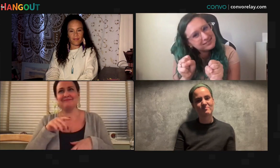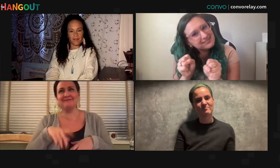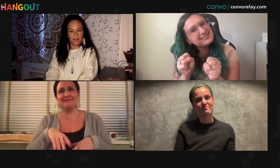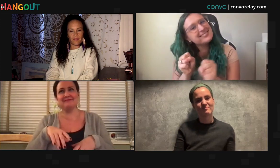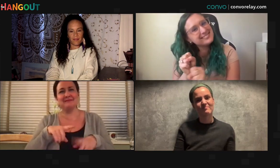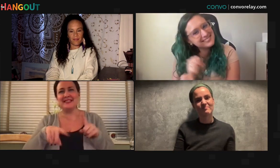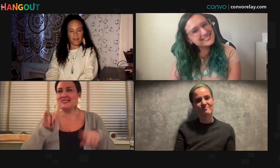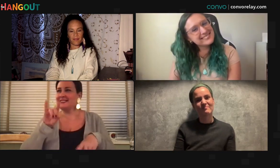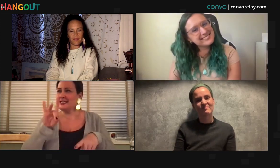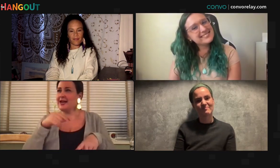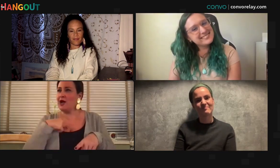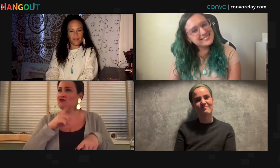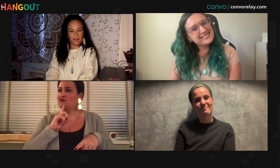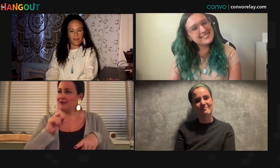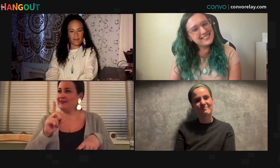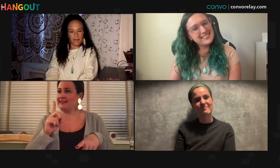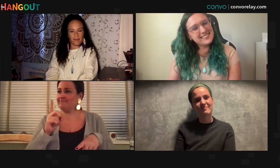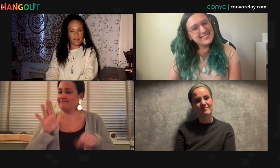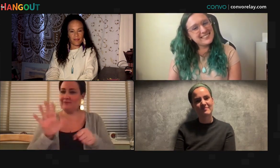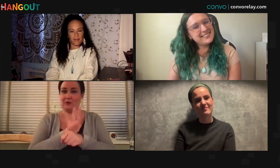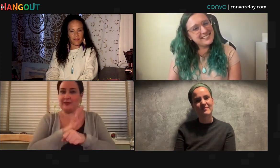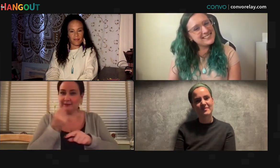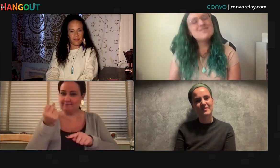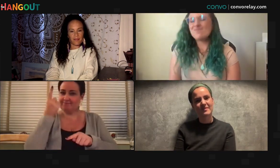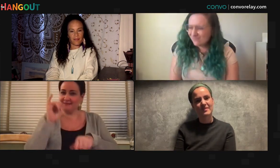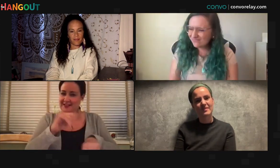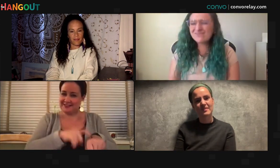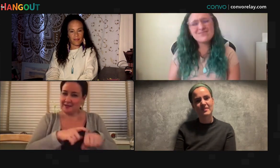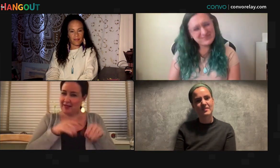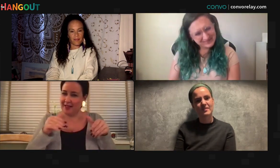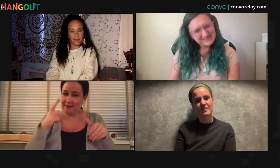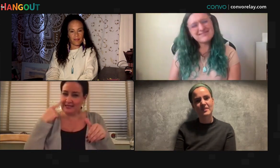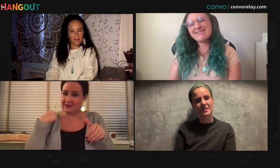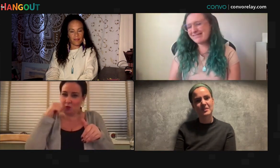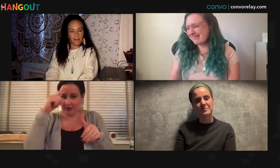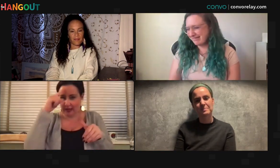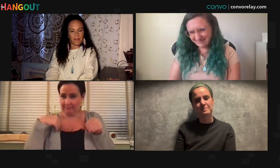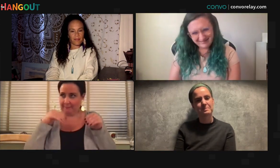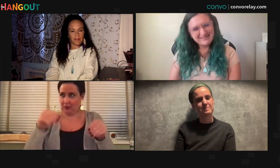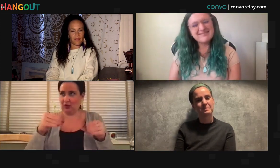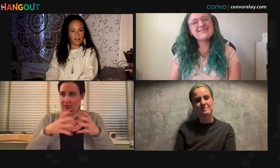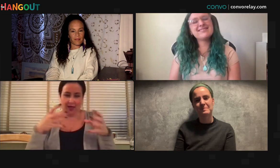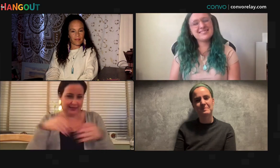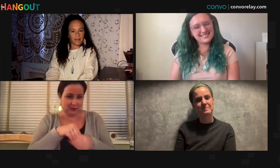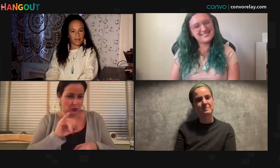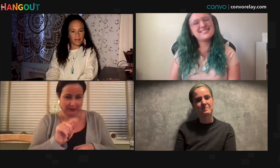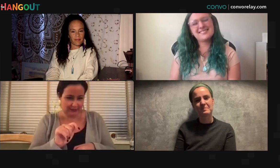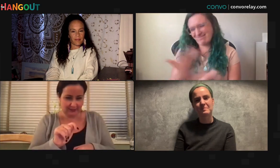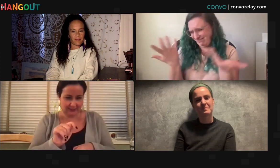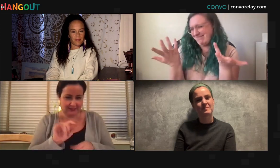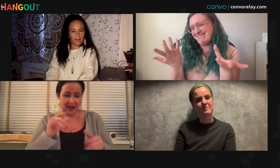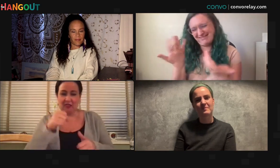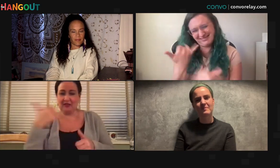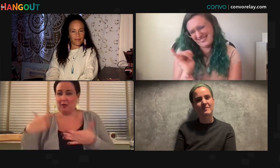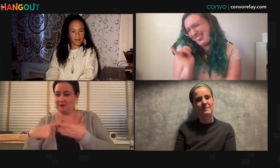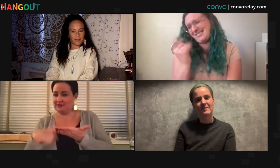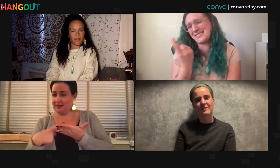That's right. But you know what? I didn't really fully understand it at the time. I didn't think I put a lot into